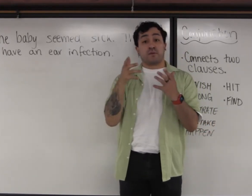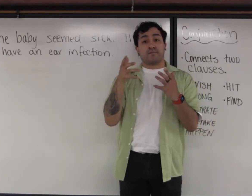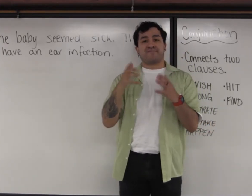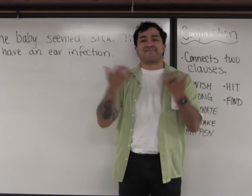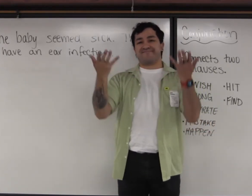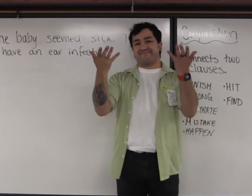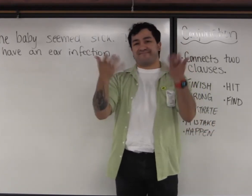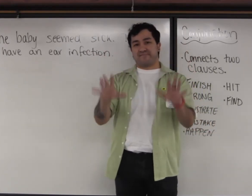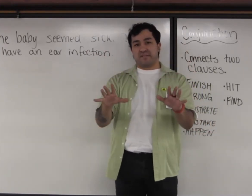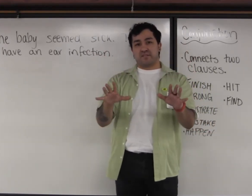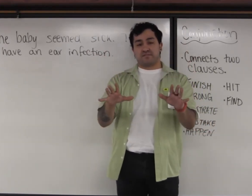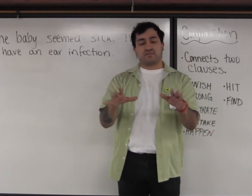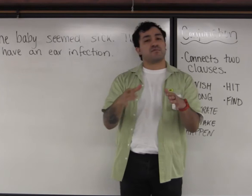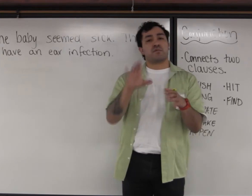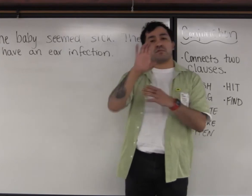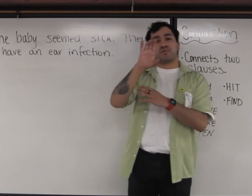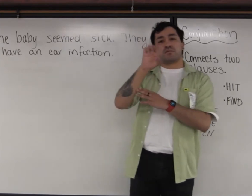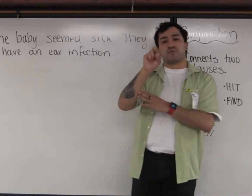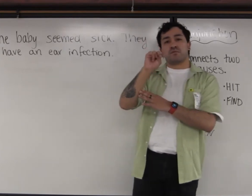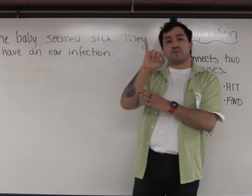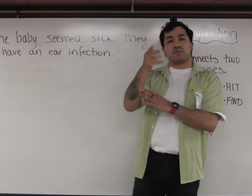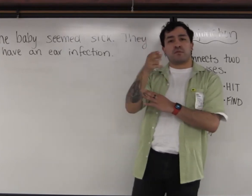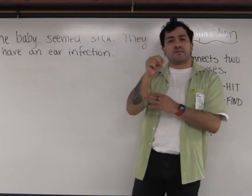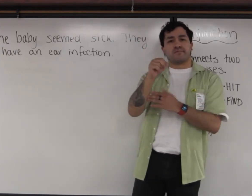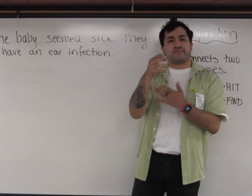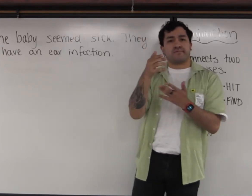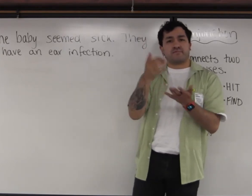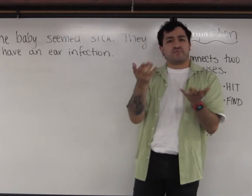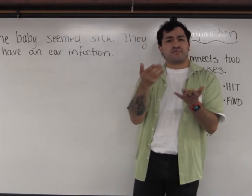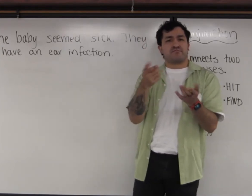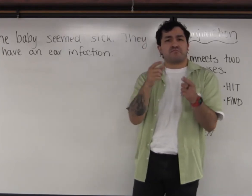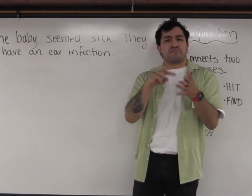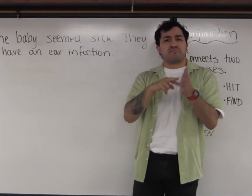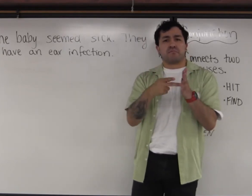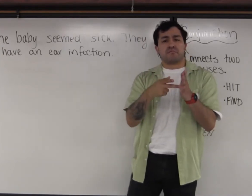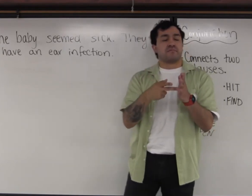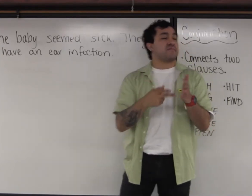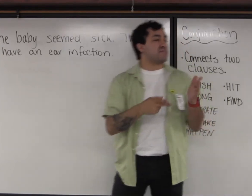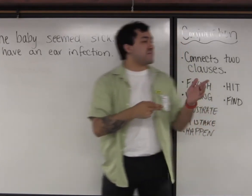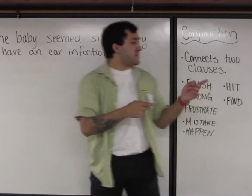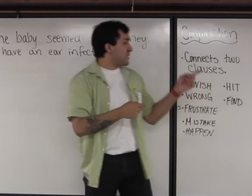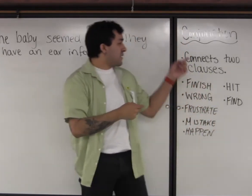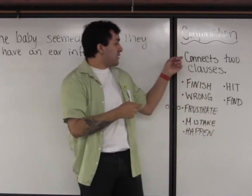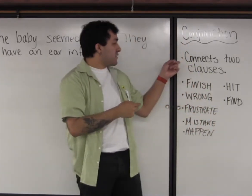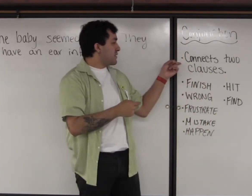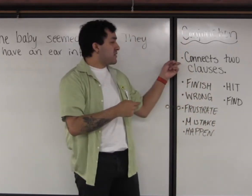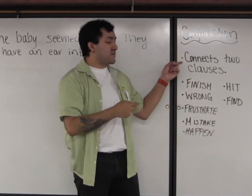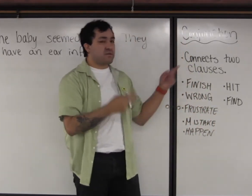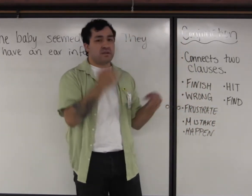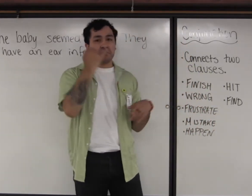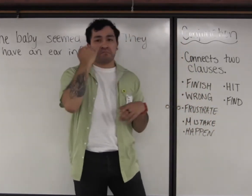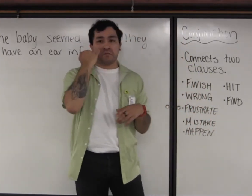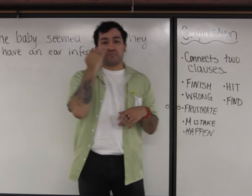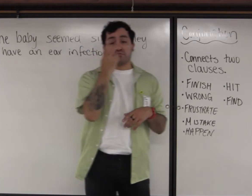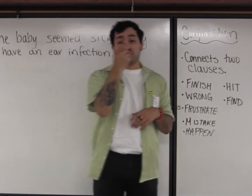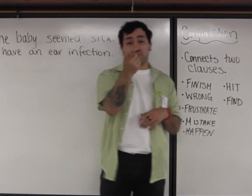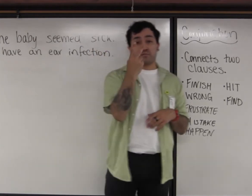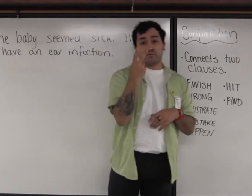have used conjunctions before, with the sign for finish, but we really haven't kind of discussed them. So a conjunction,